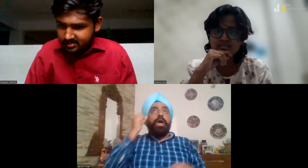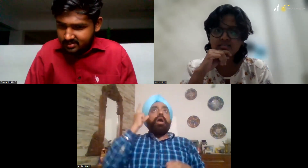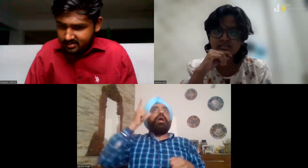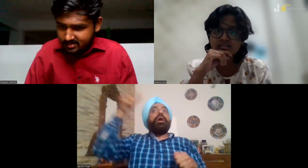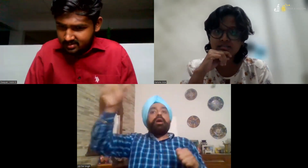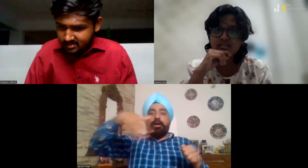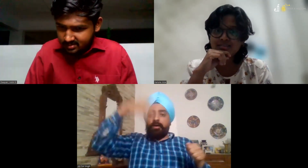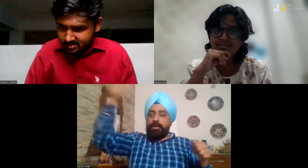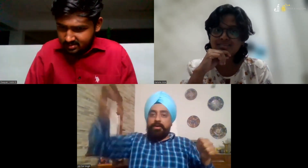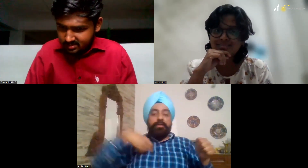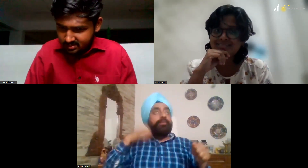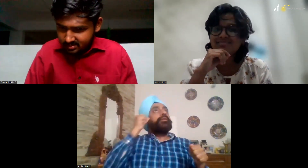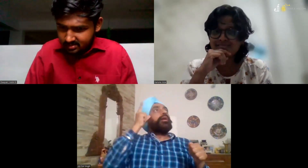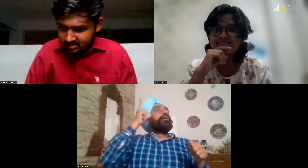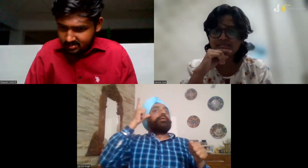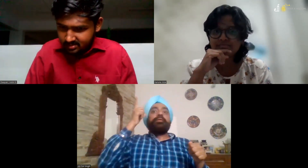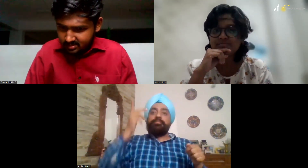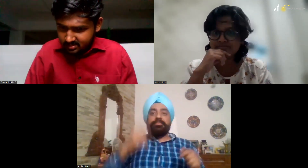when we reach,